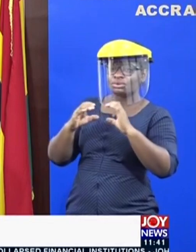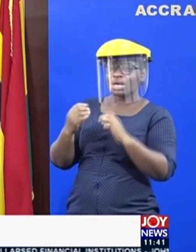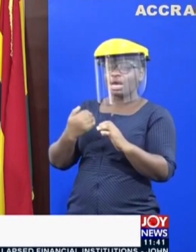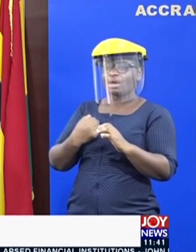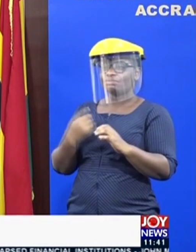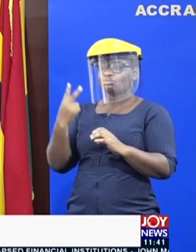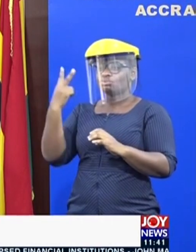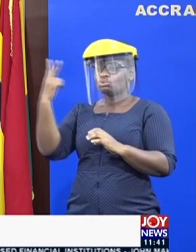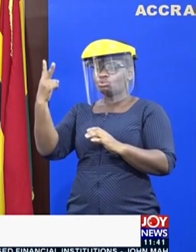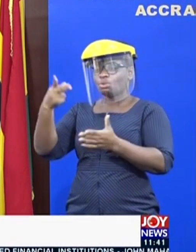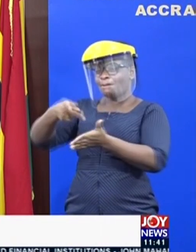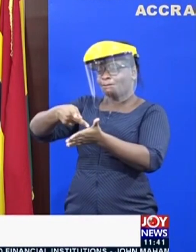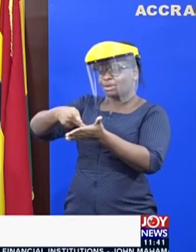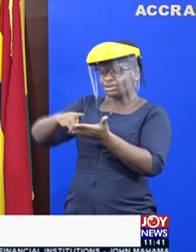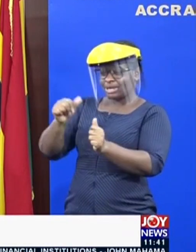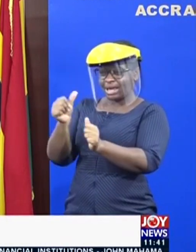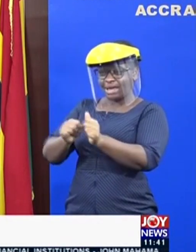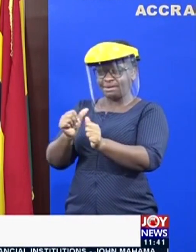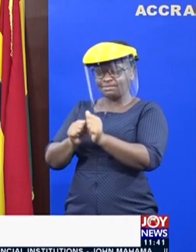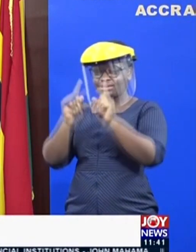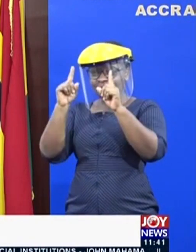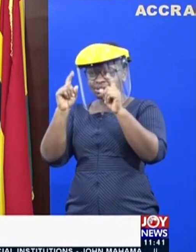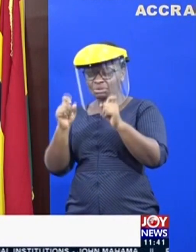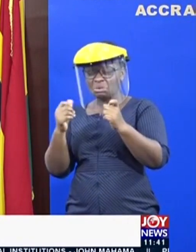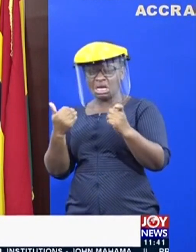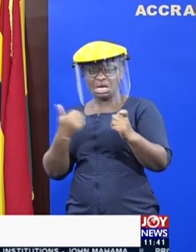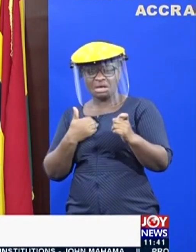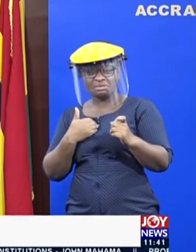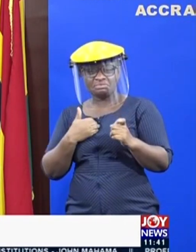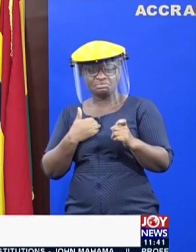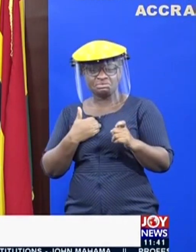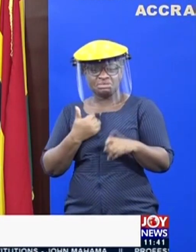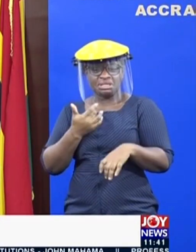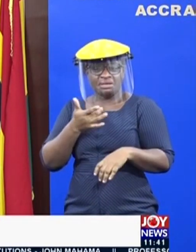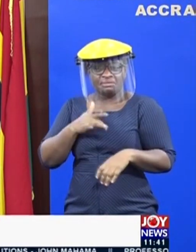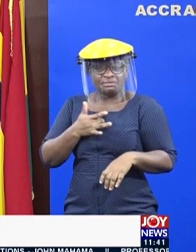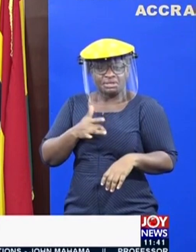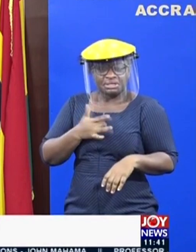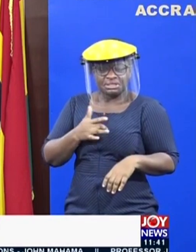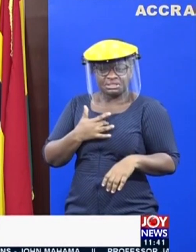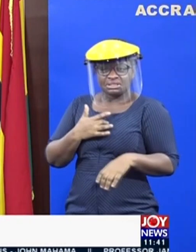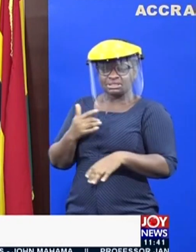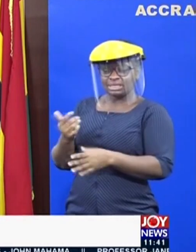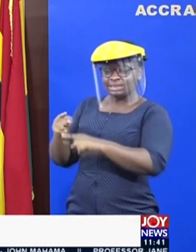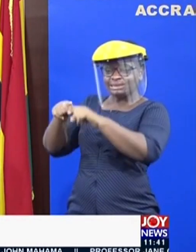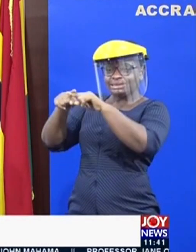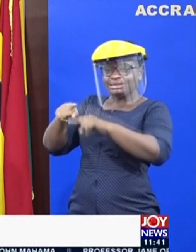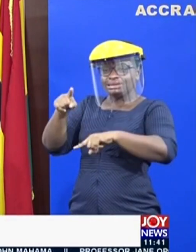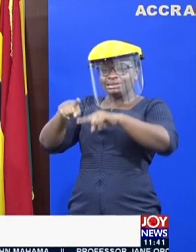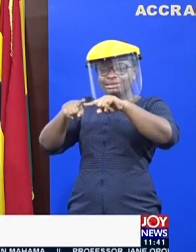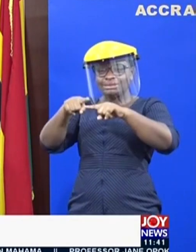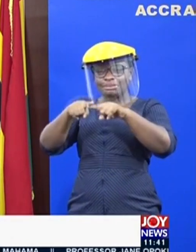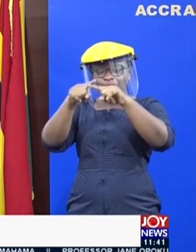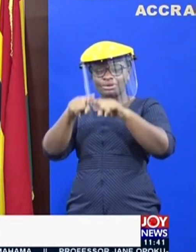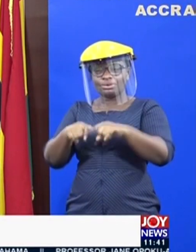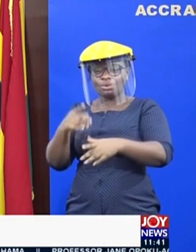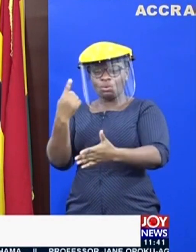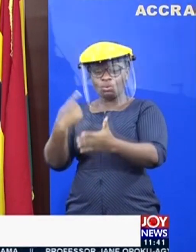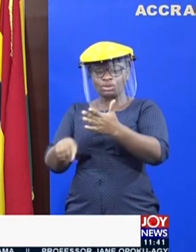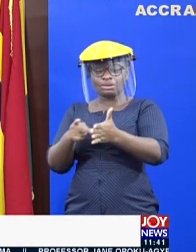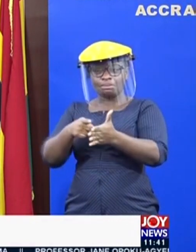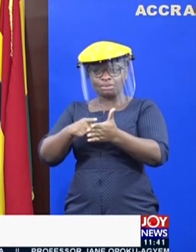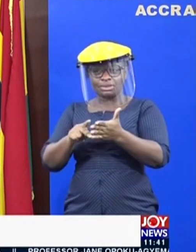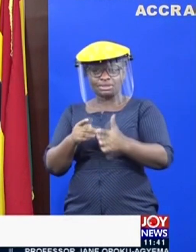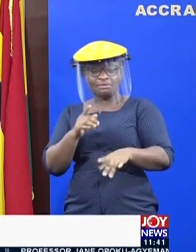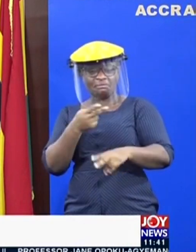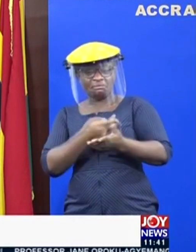parts of every test. There's a sensitivity and there's a specificity. So depending on which part has failed,